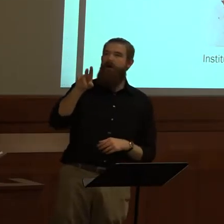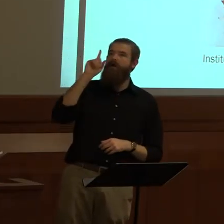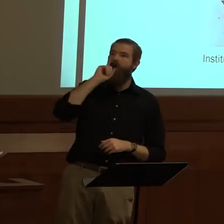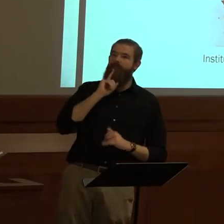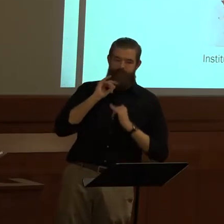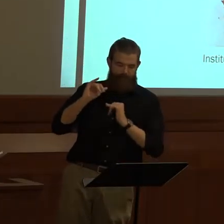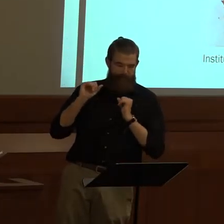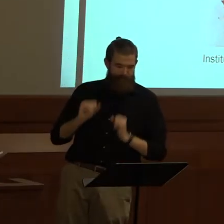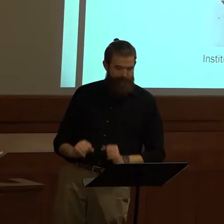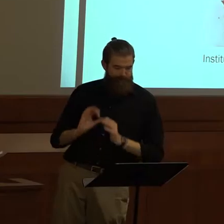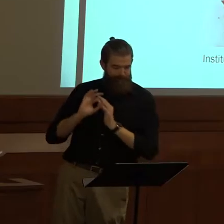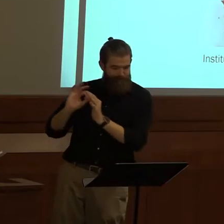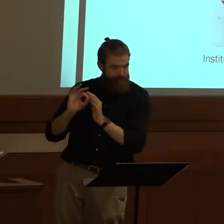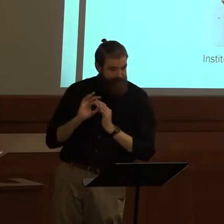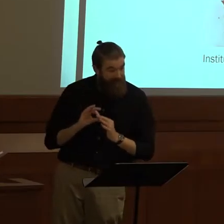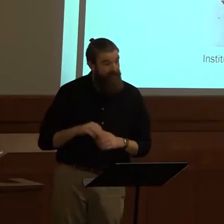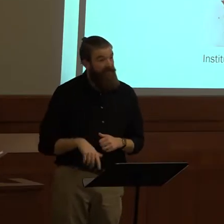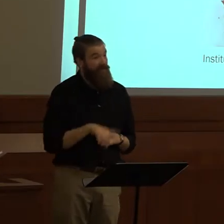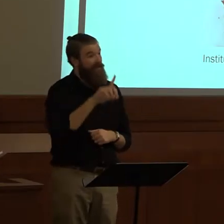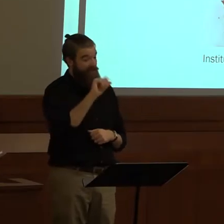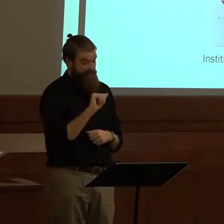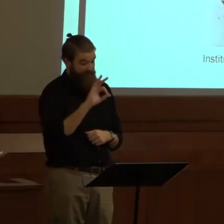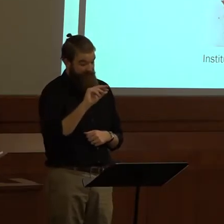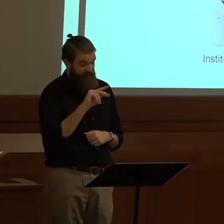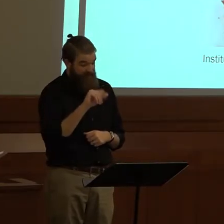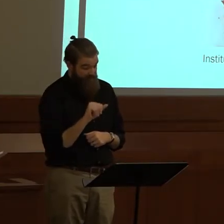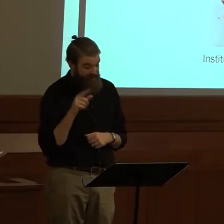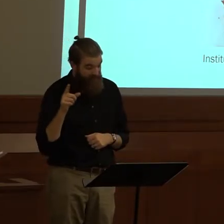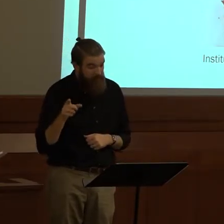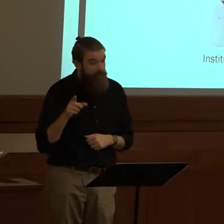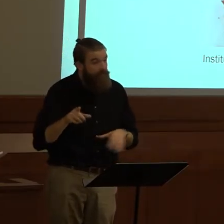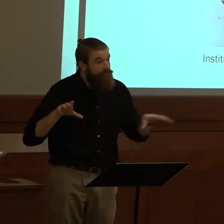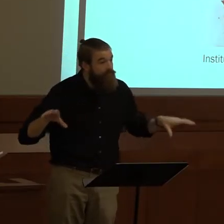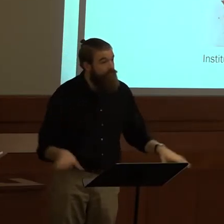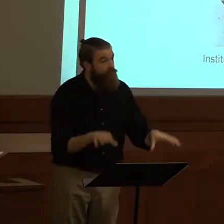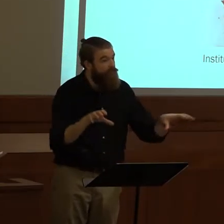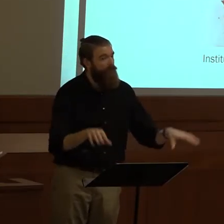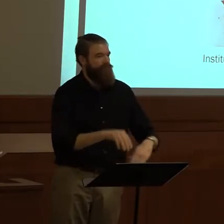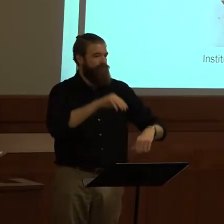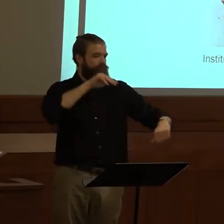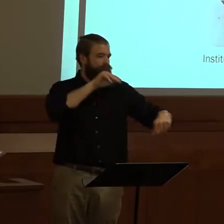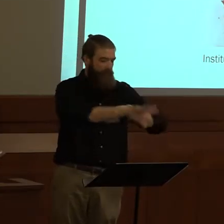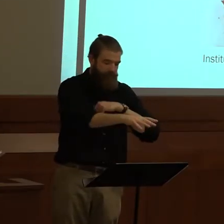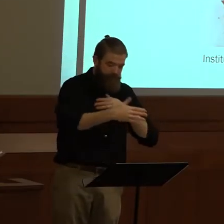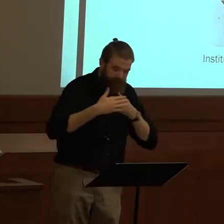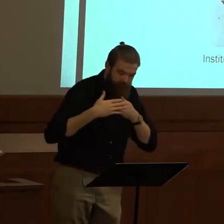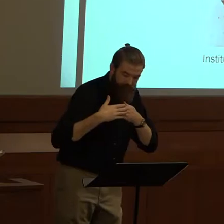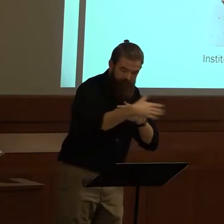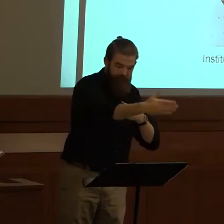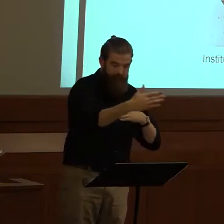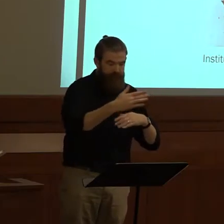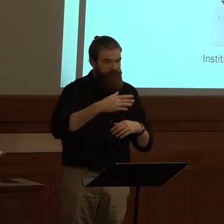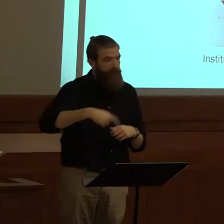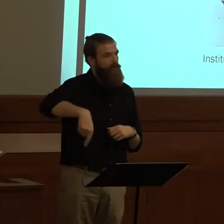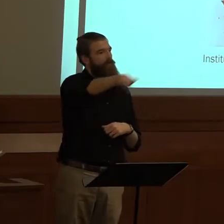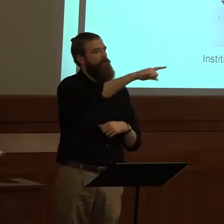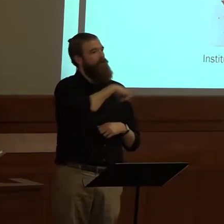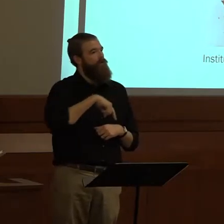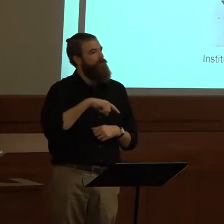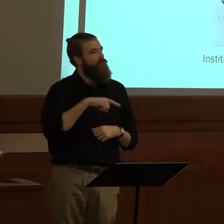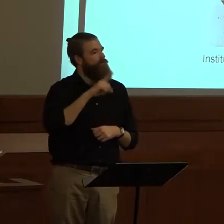that others would follow, but not until several decades later. At first, like his mother, he did not think